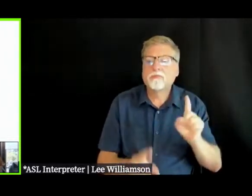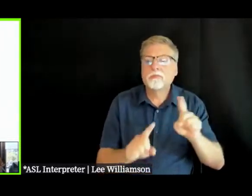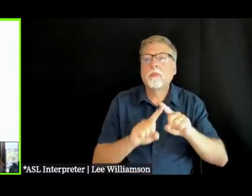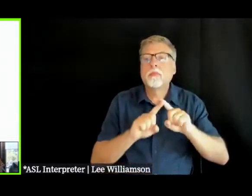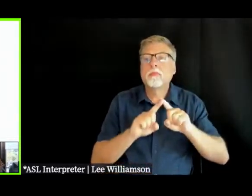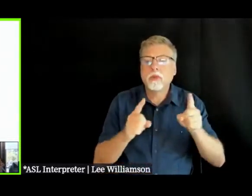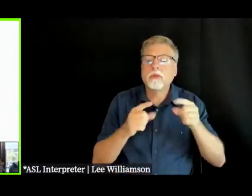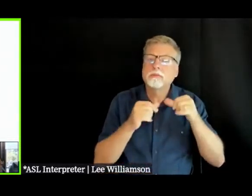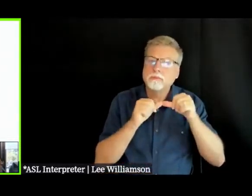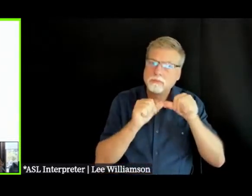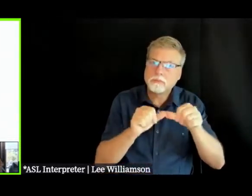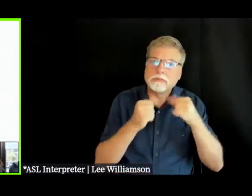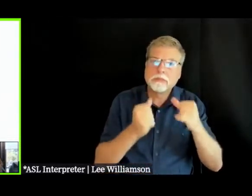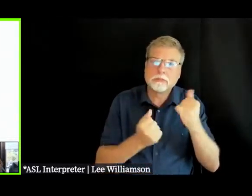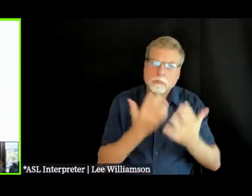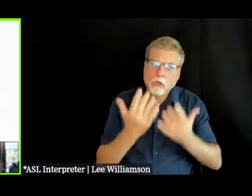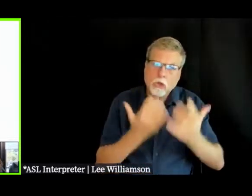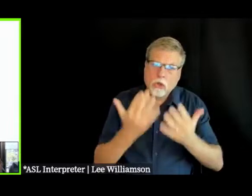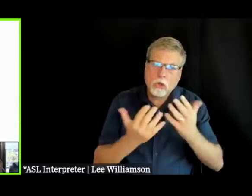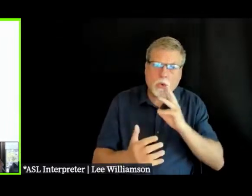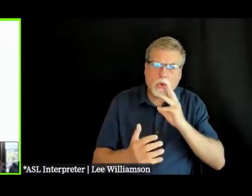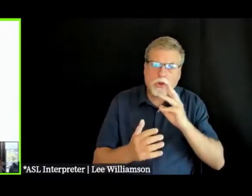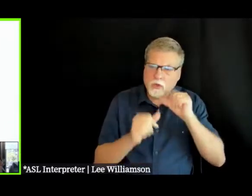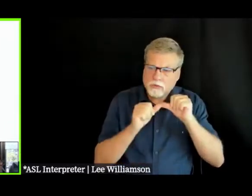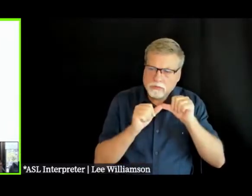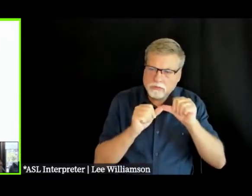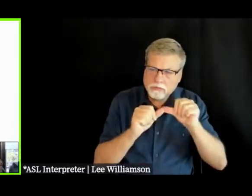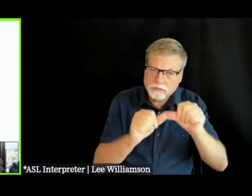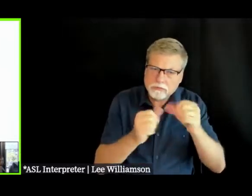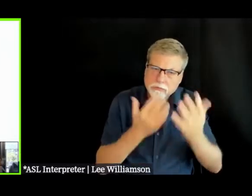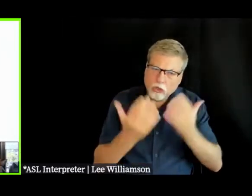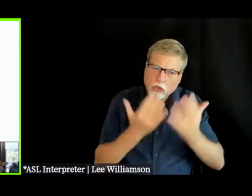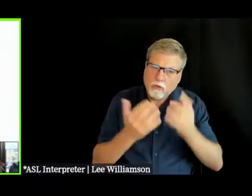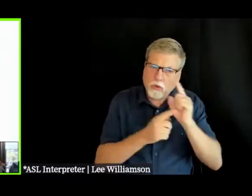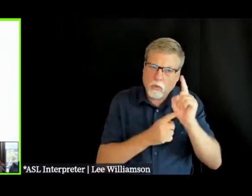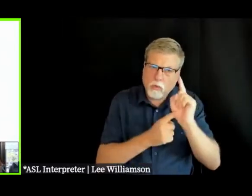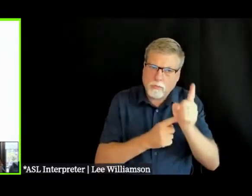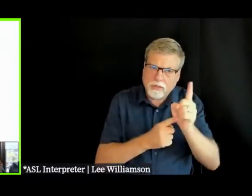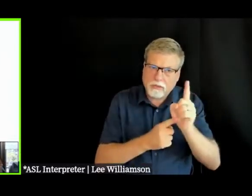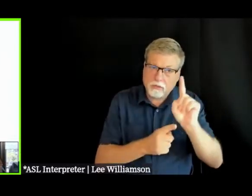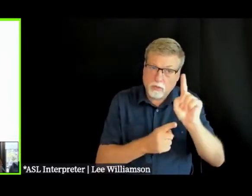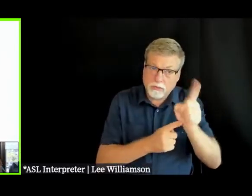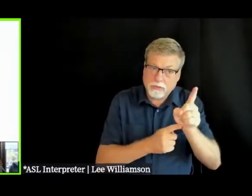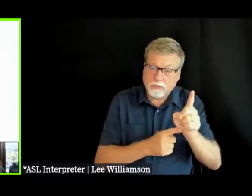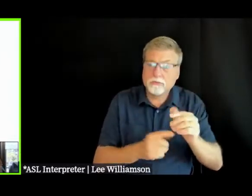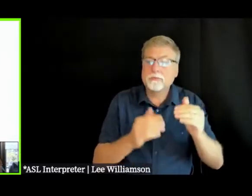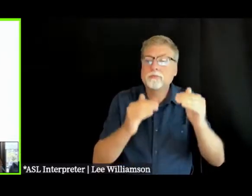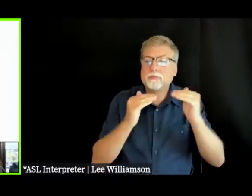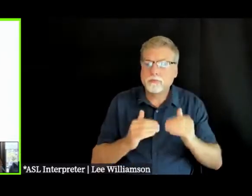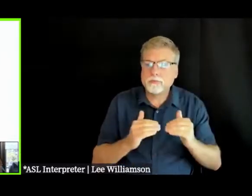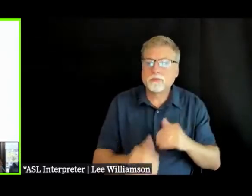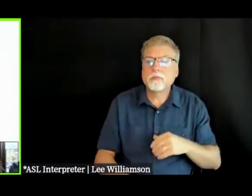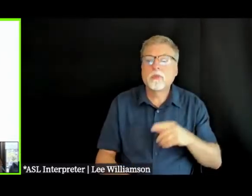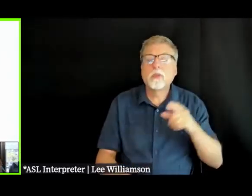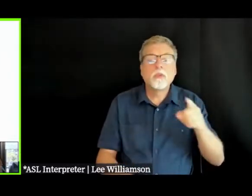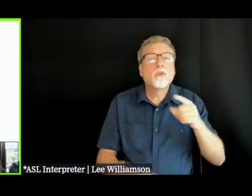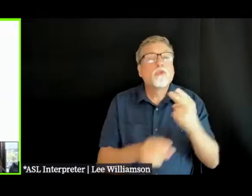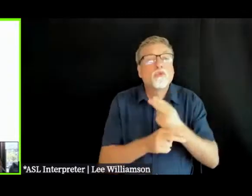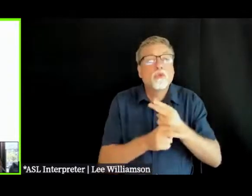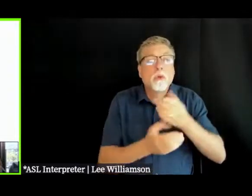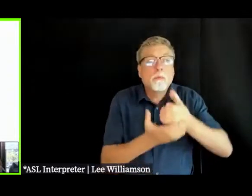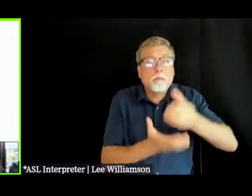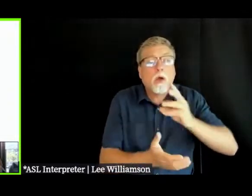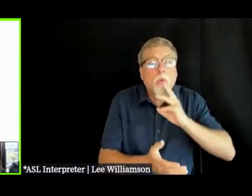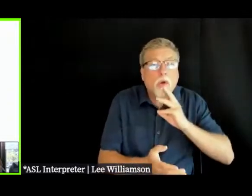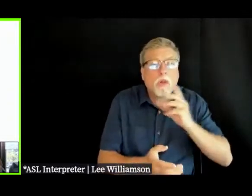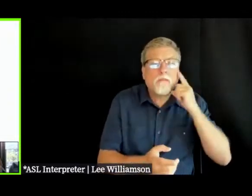Boil this vigorously for at least 1 minute. Use bottled water for drinking,